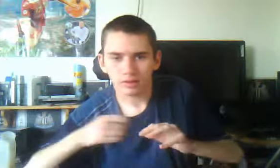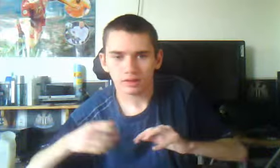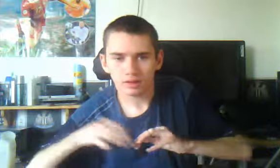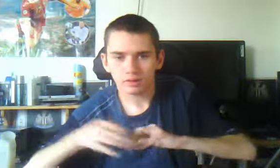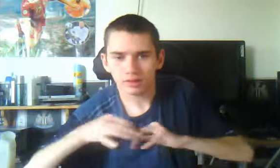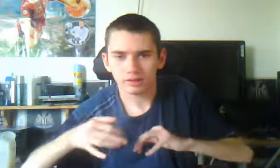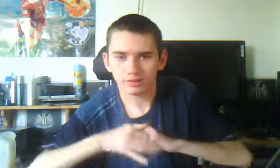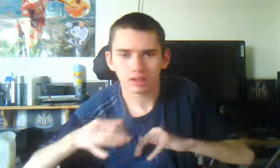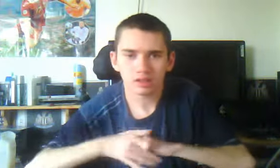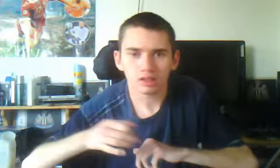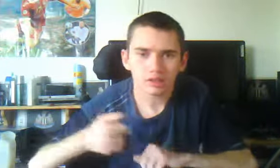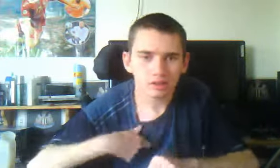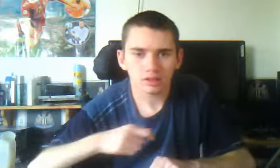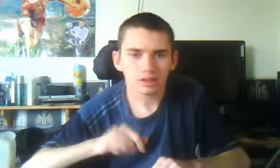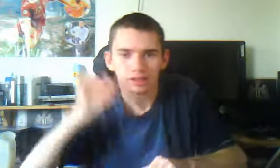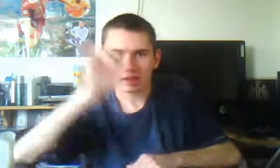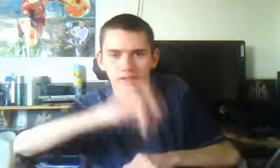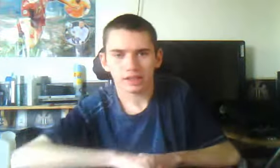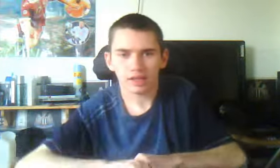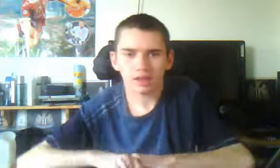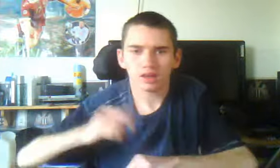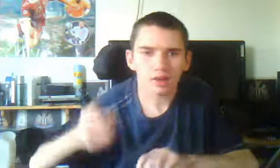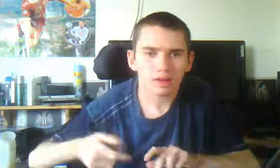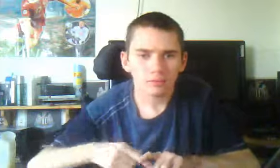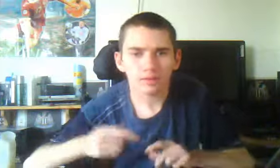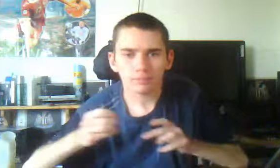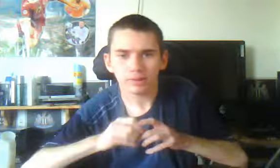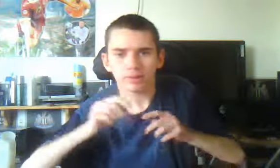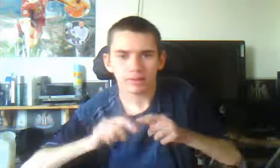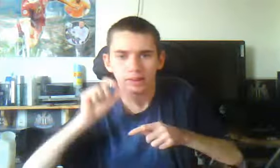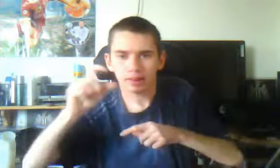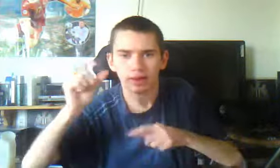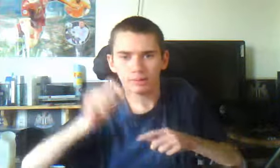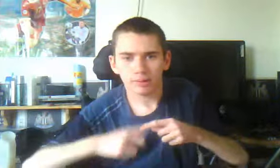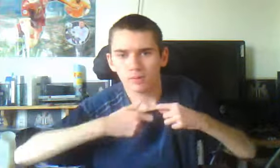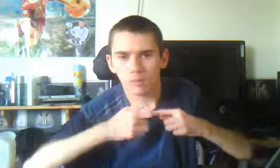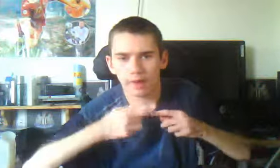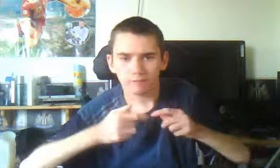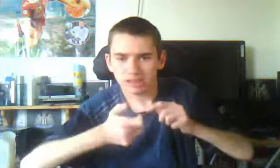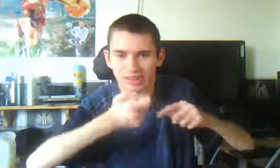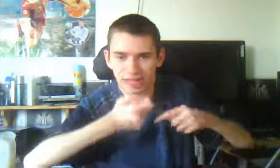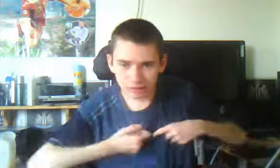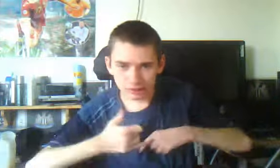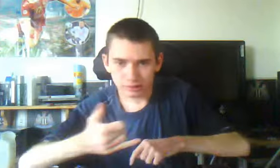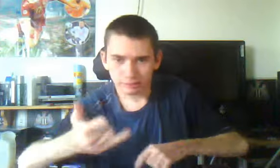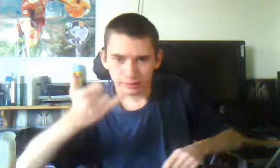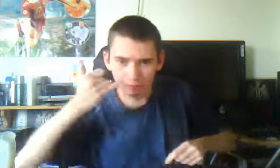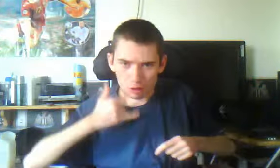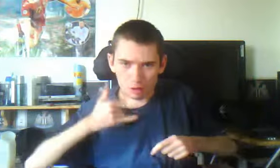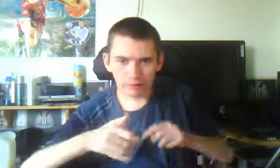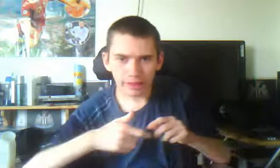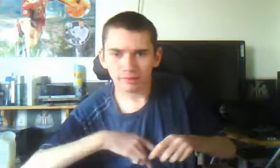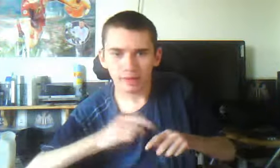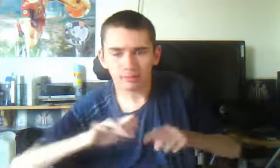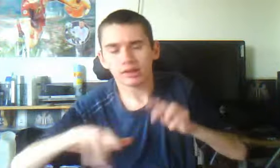fuck you to wifey. So the boy tell him, yeah, you can be my bunny. I can be your cat, you can be my wife. Text